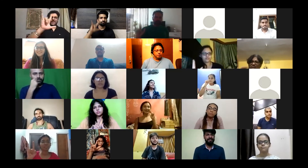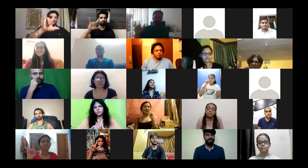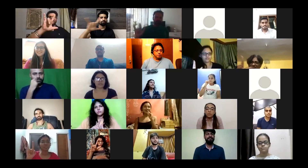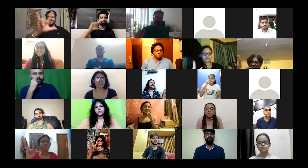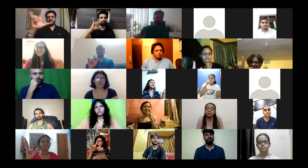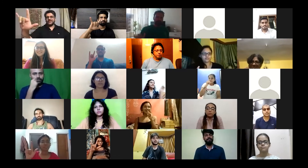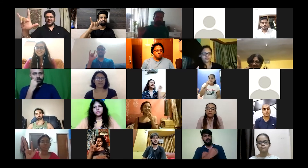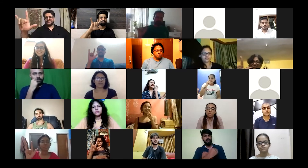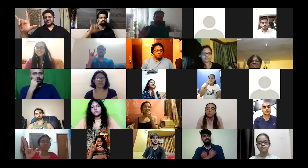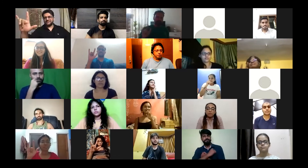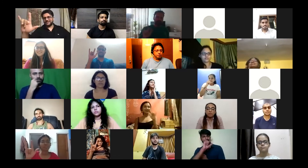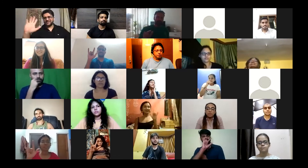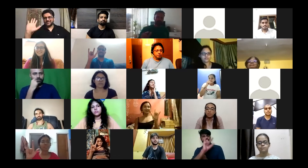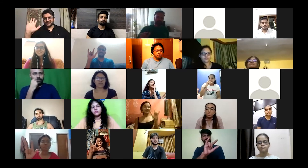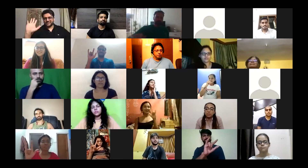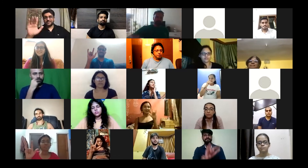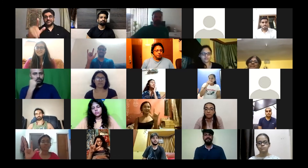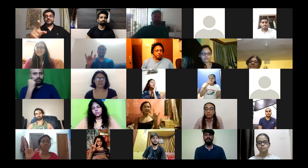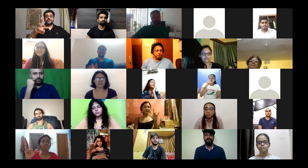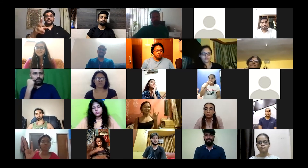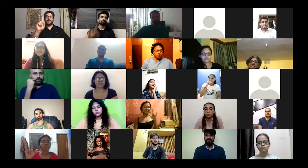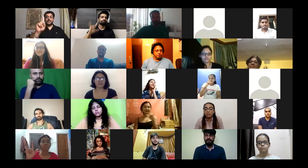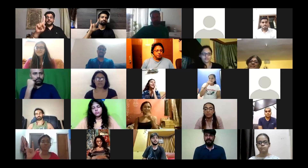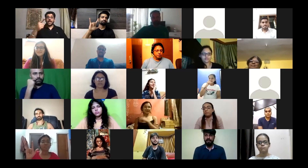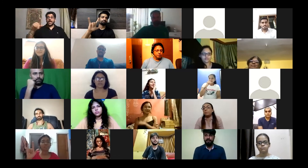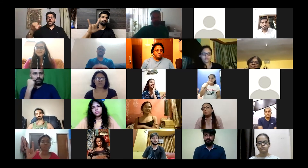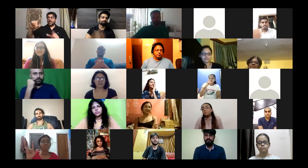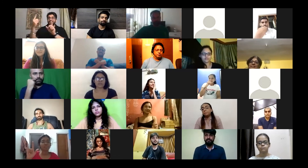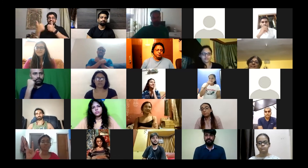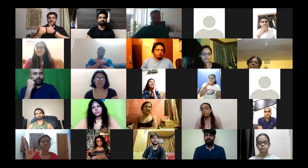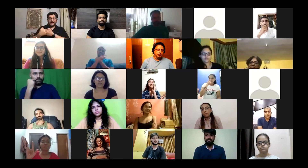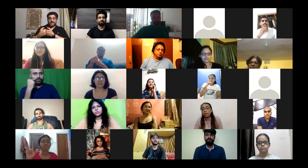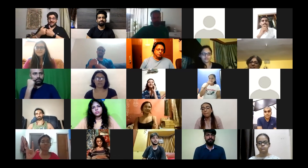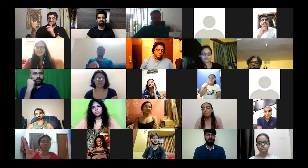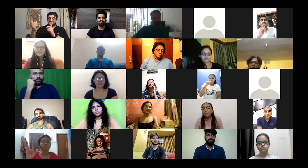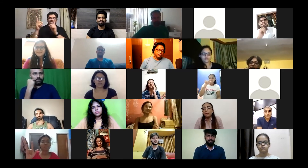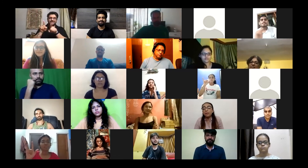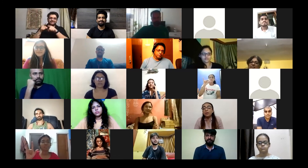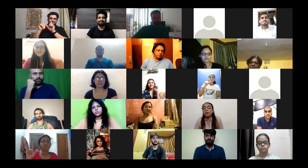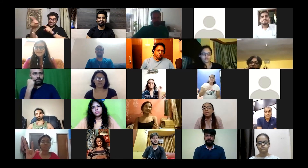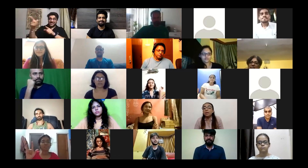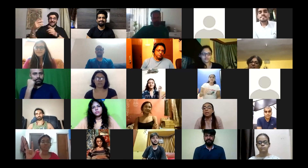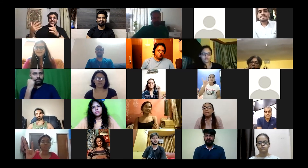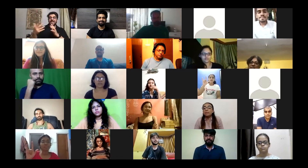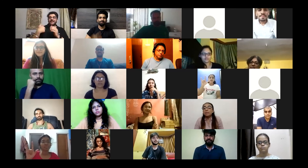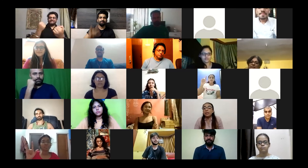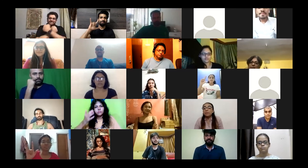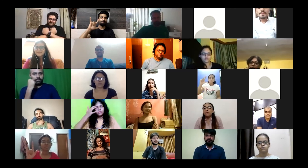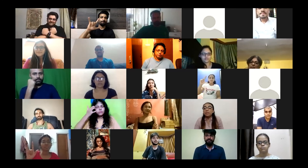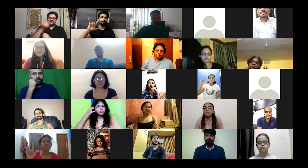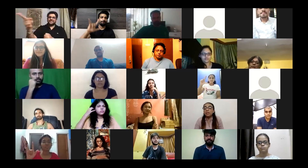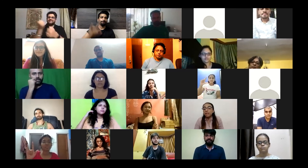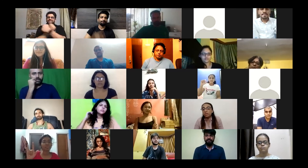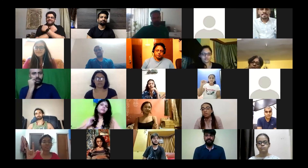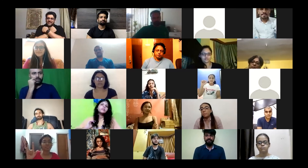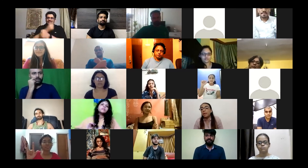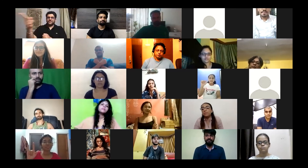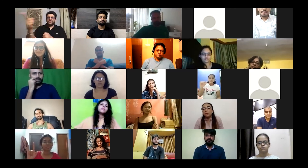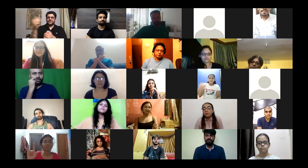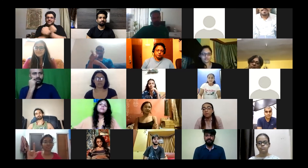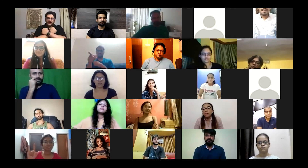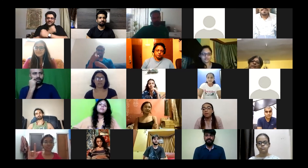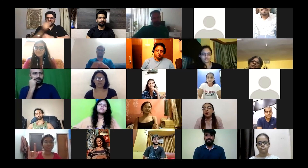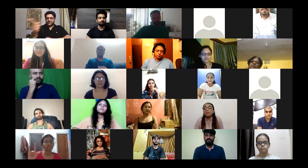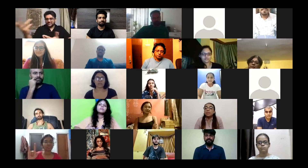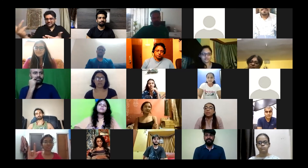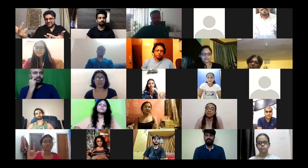Love. You know, usually people just use this to show their love. But this is, if it's a relationship kind of